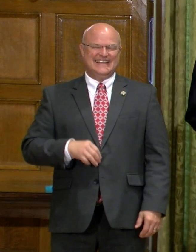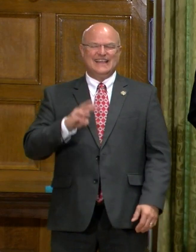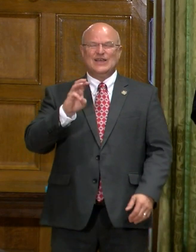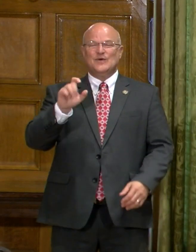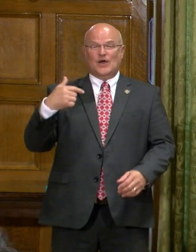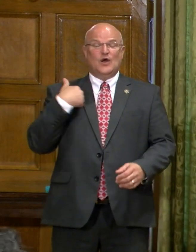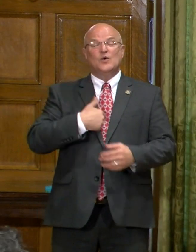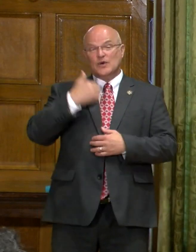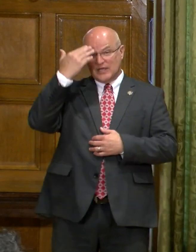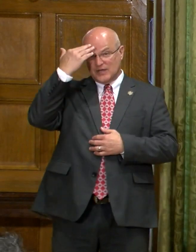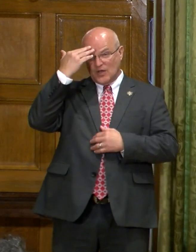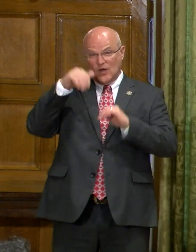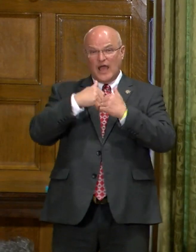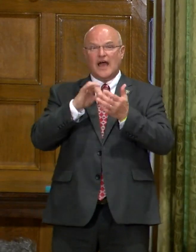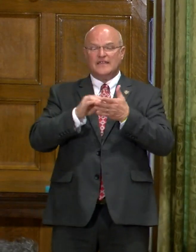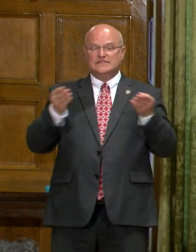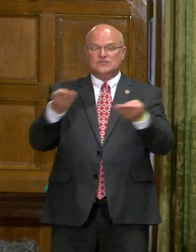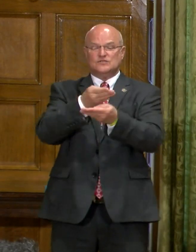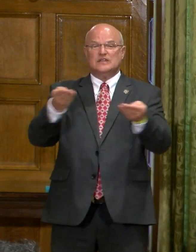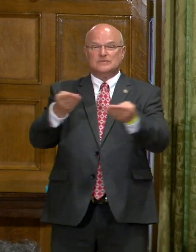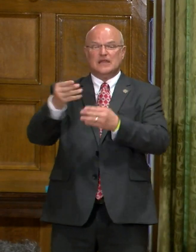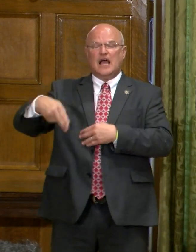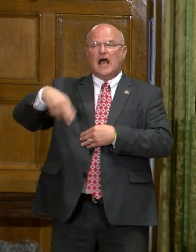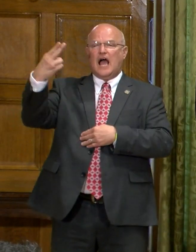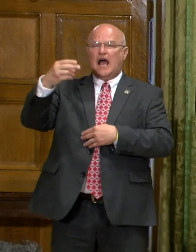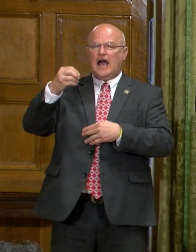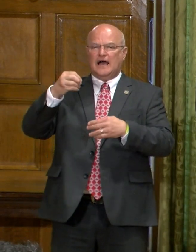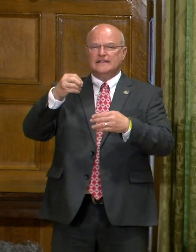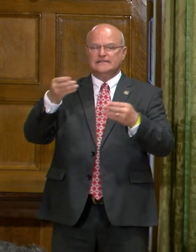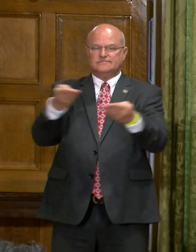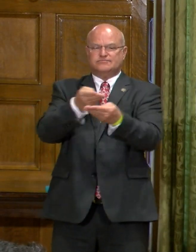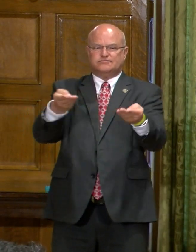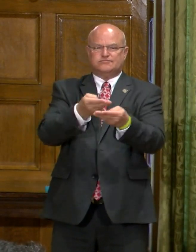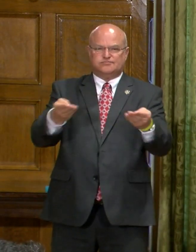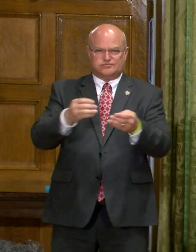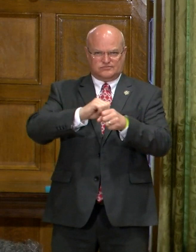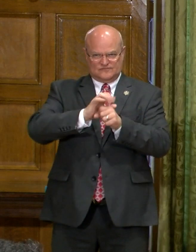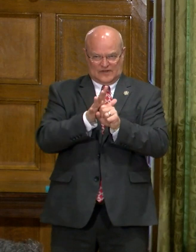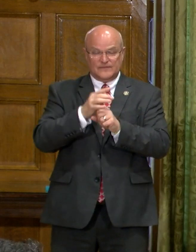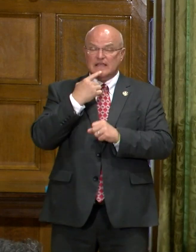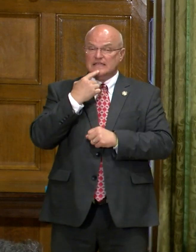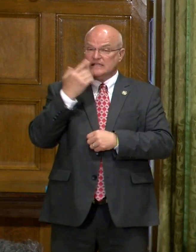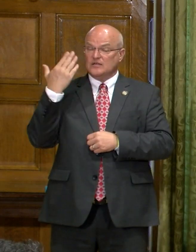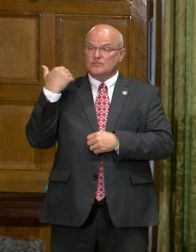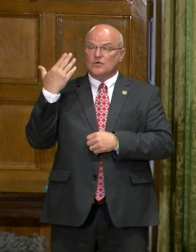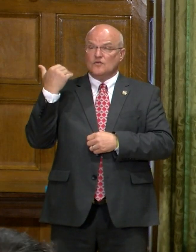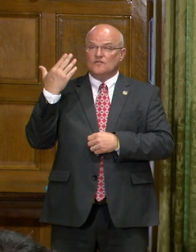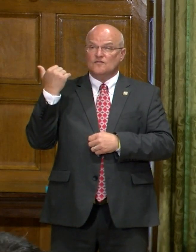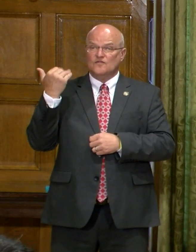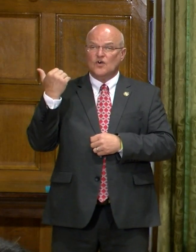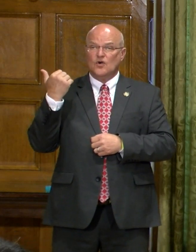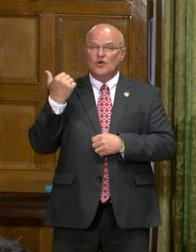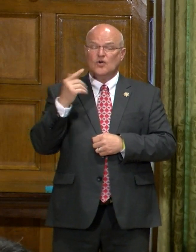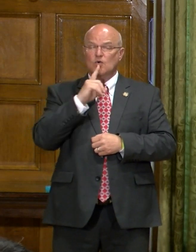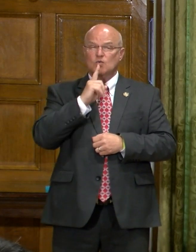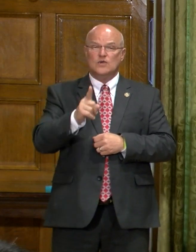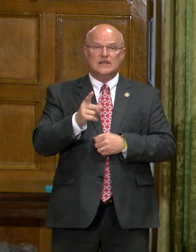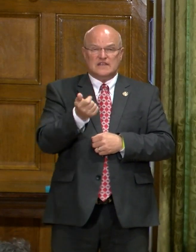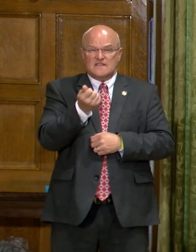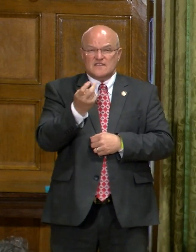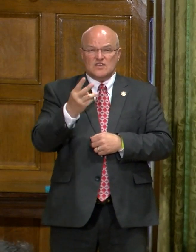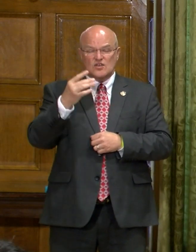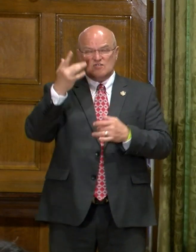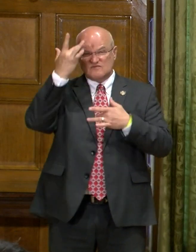Well, we do know how this is transmitted. It's a highly communicable virus. As I've said before, there's really very